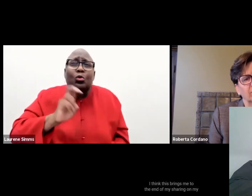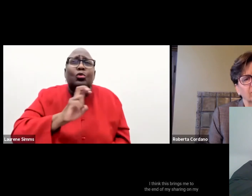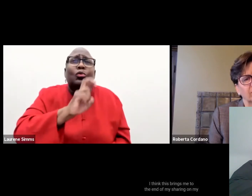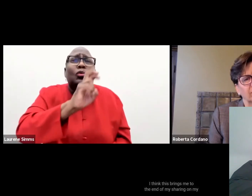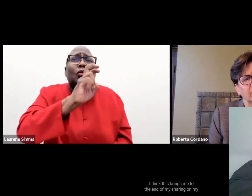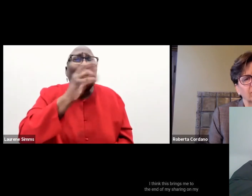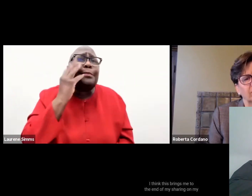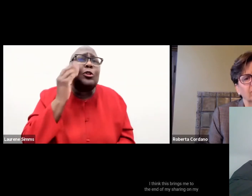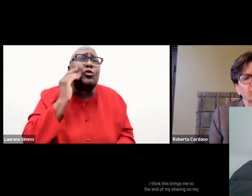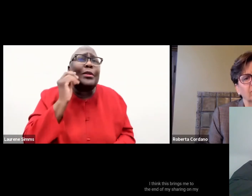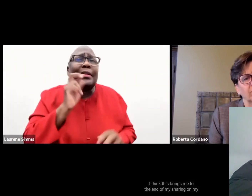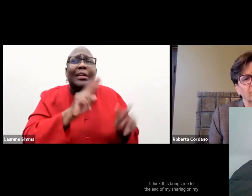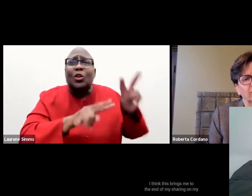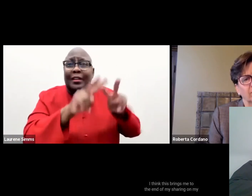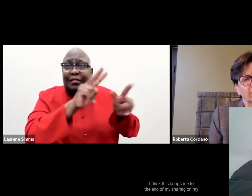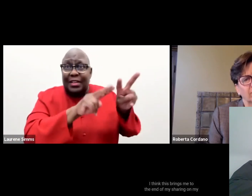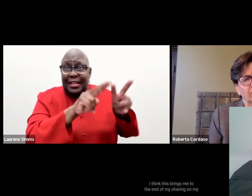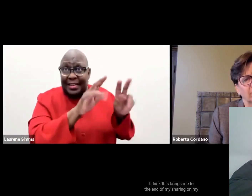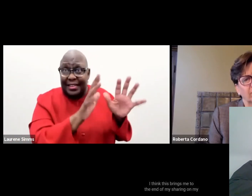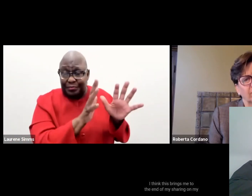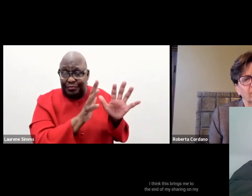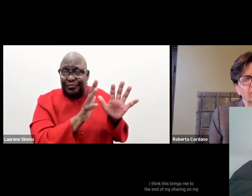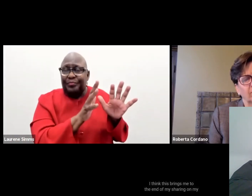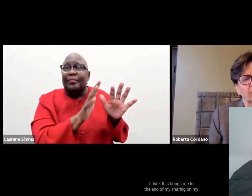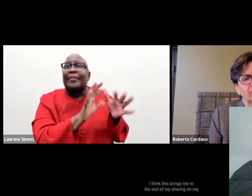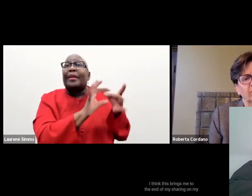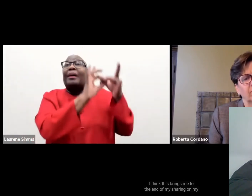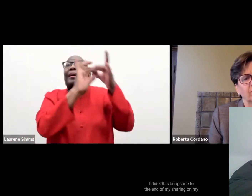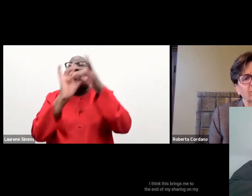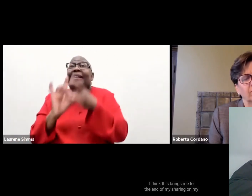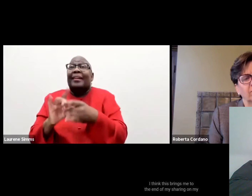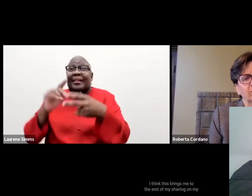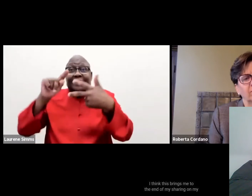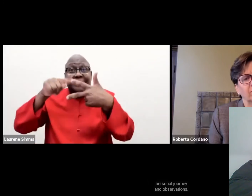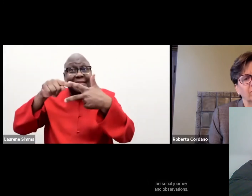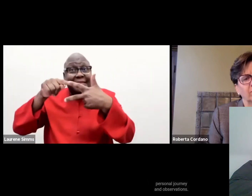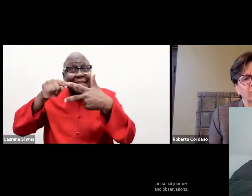I think this brings me to the end of my sharing on my experience